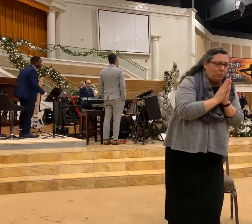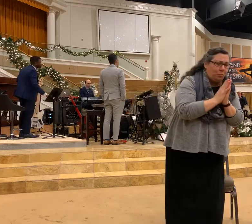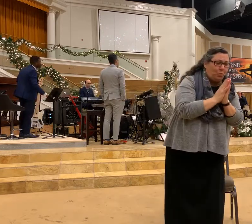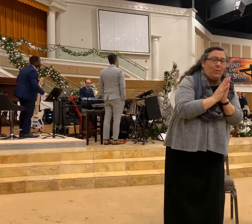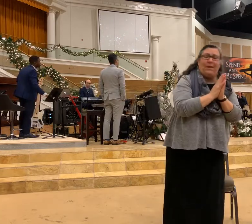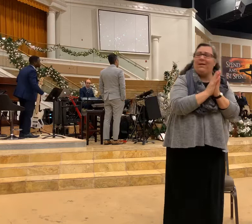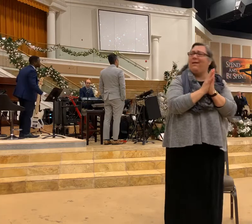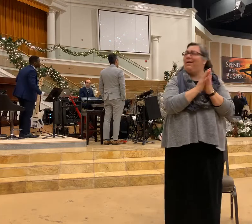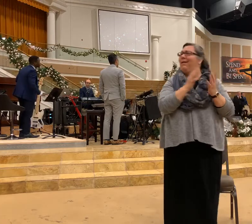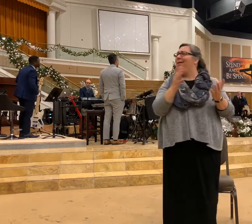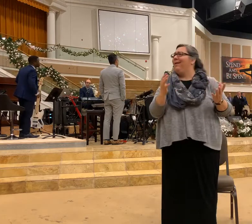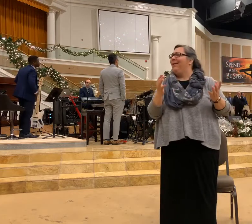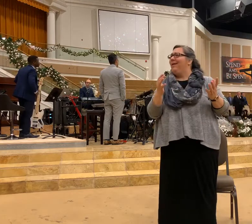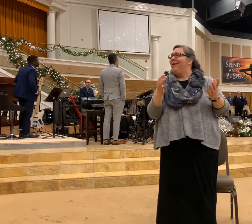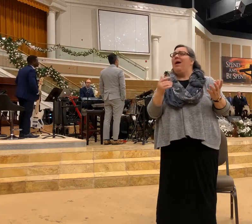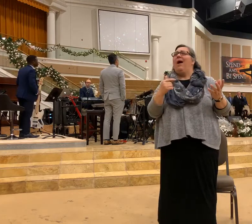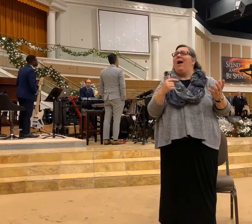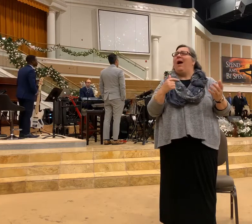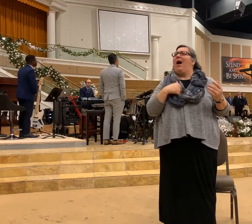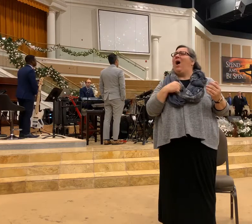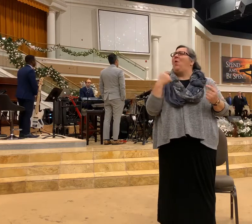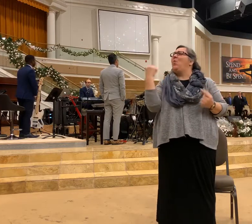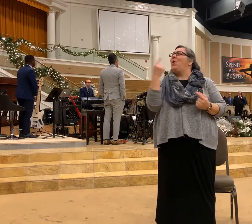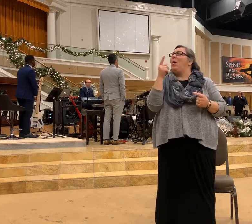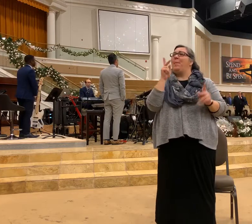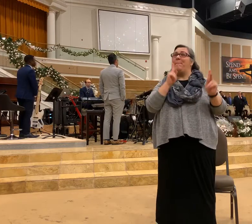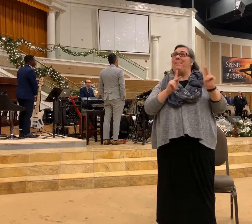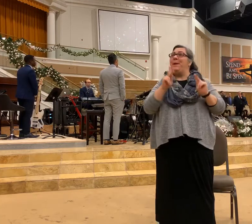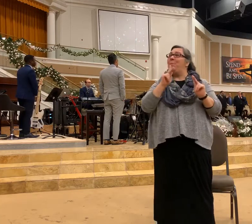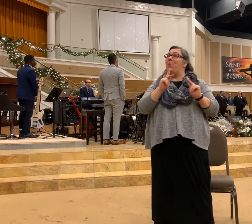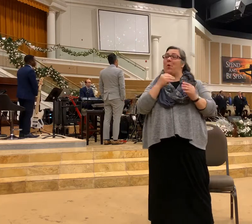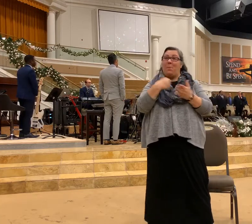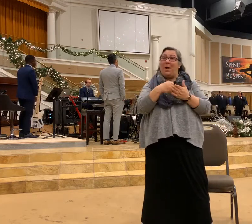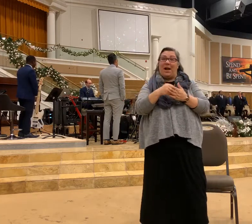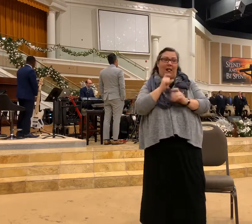I always wondered what people thought happened to those offerings they made to idols.